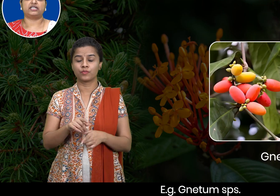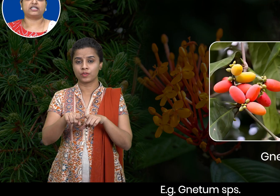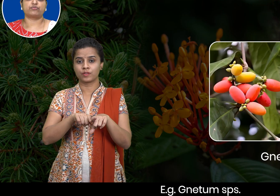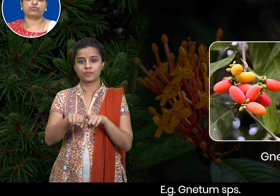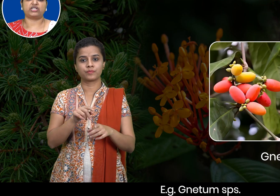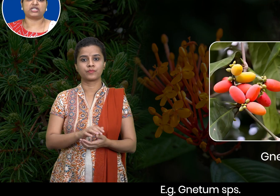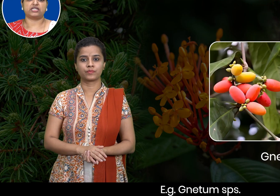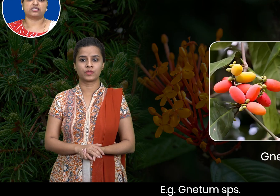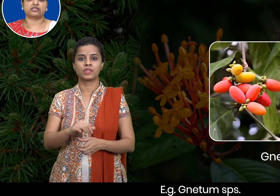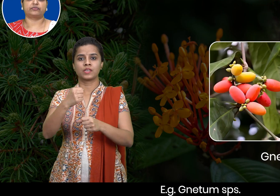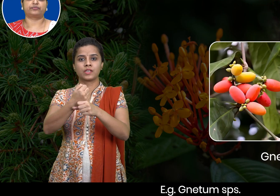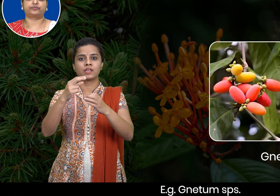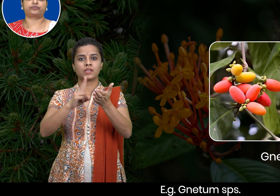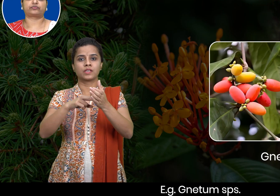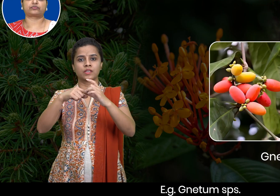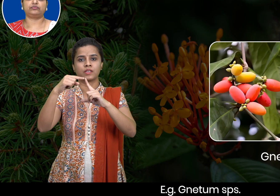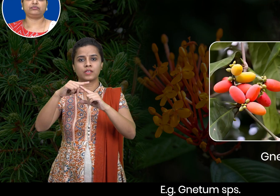Example, Needham species.